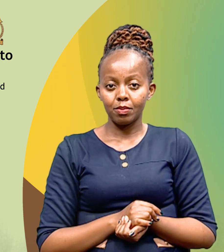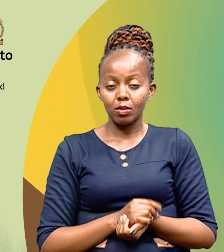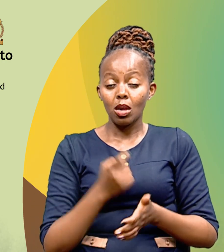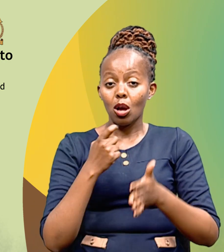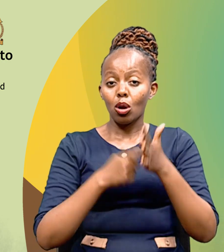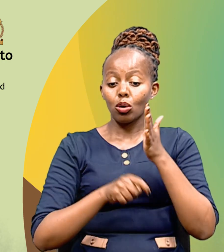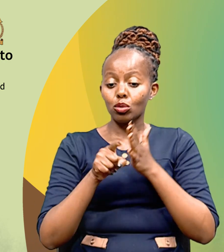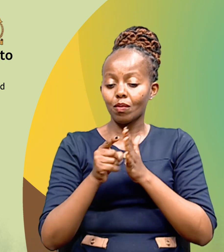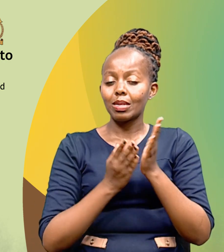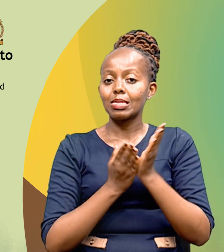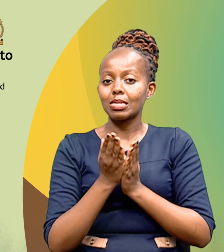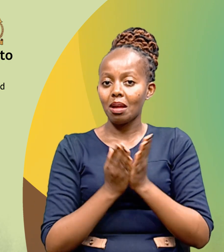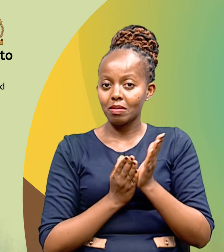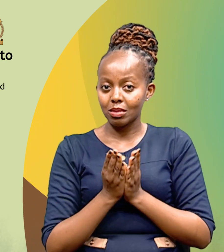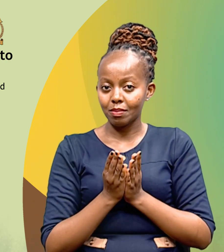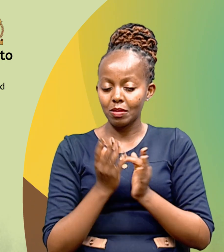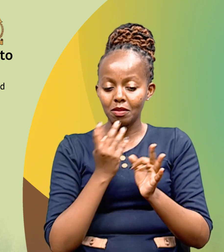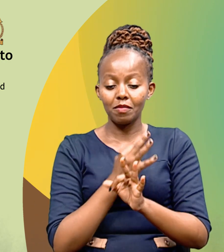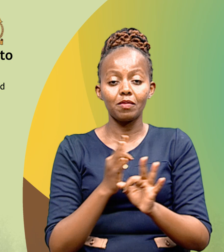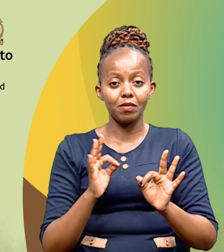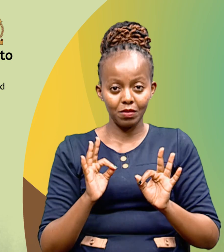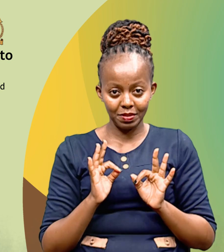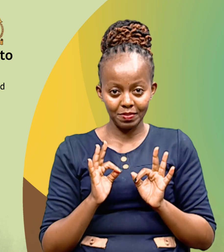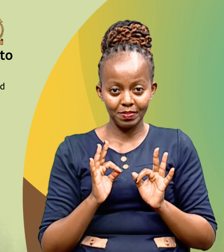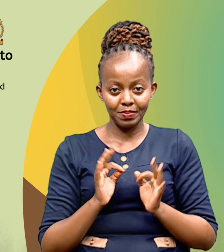Cost of service is free.